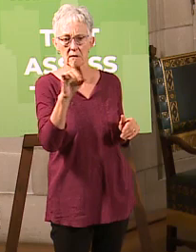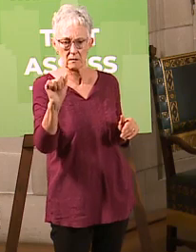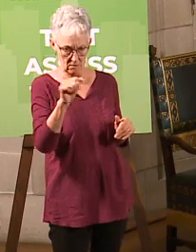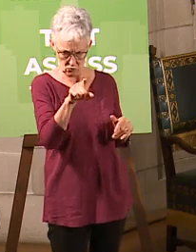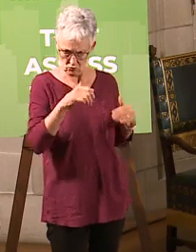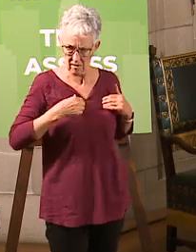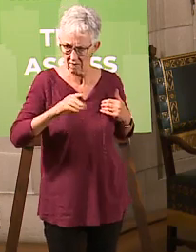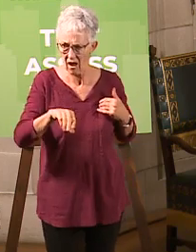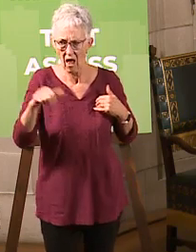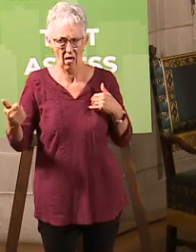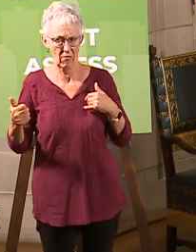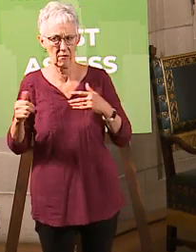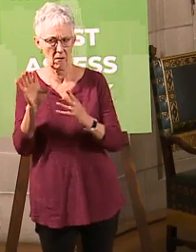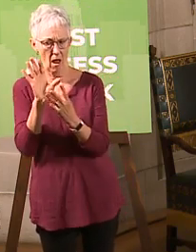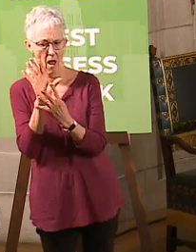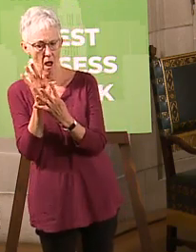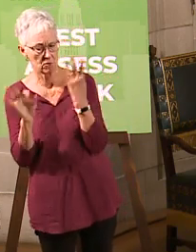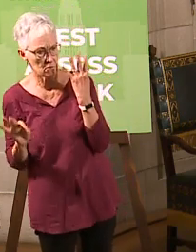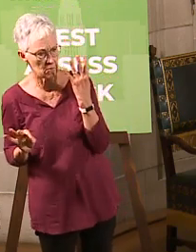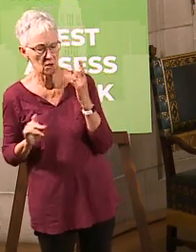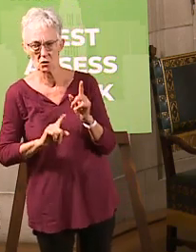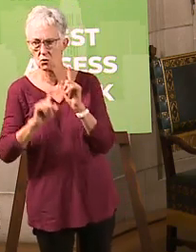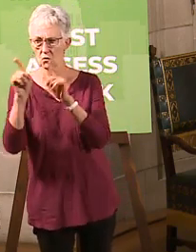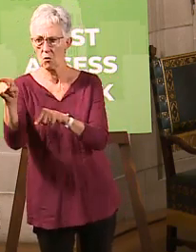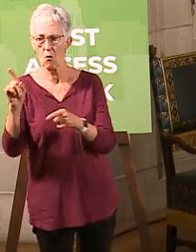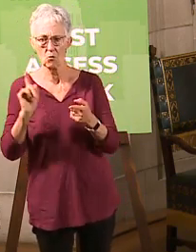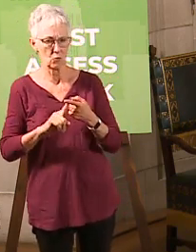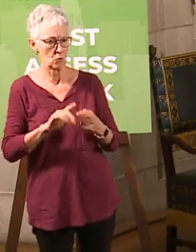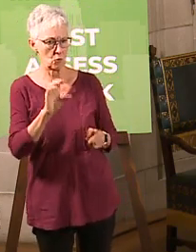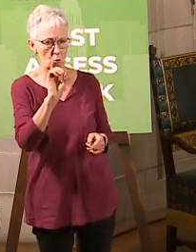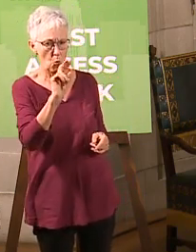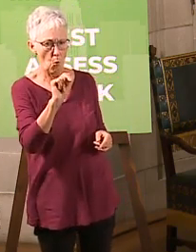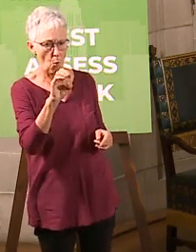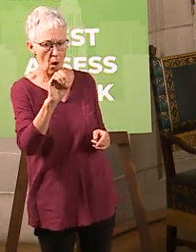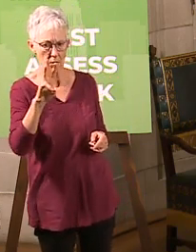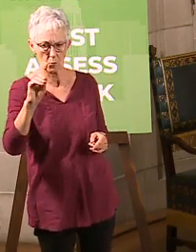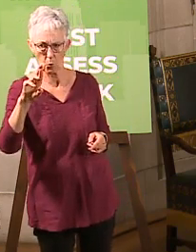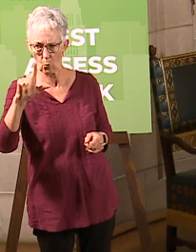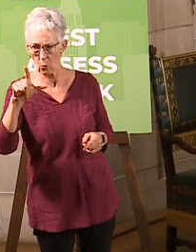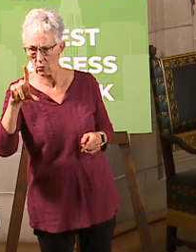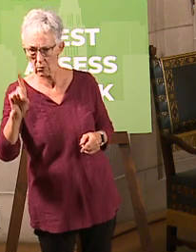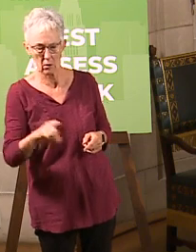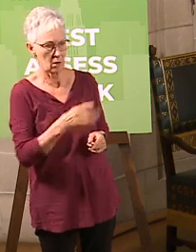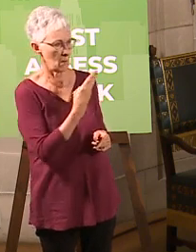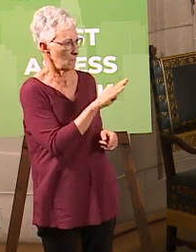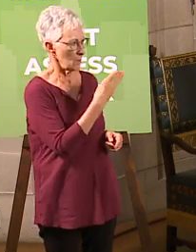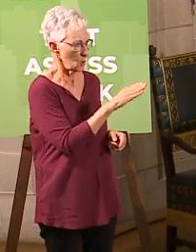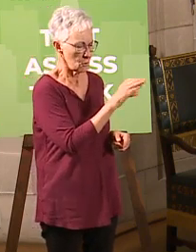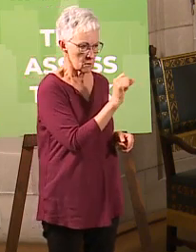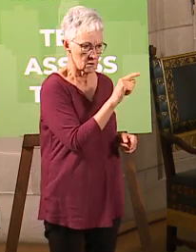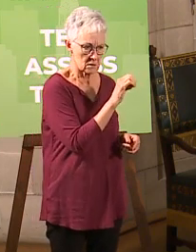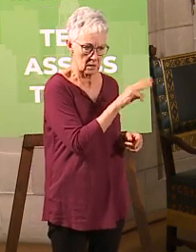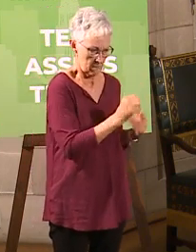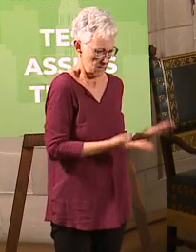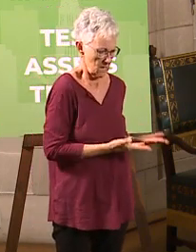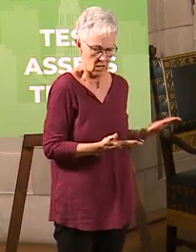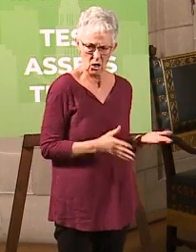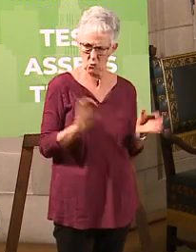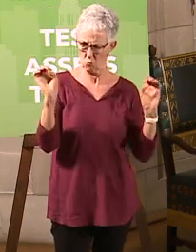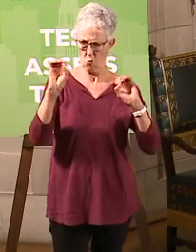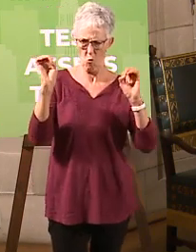April combined. So the point of Test Nebraska was to ramp up that testing in what we knew wasn't going to be a solution that worked for everybody, but that would work to be